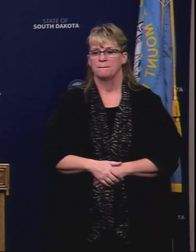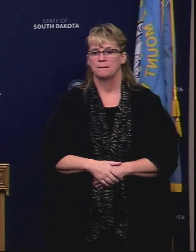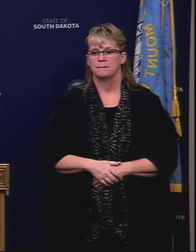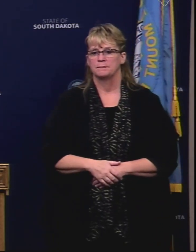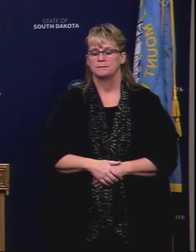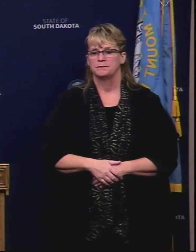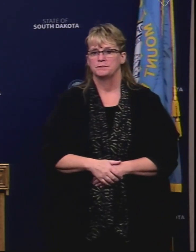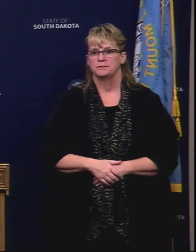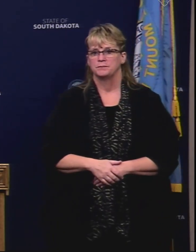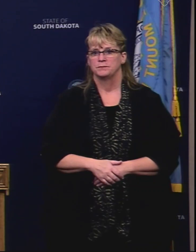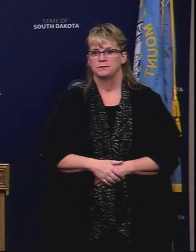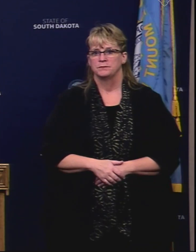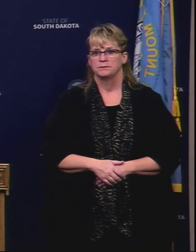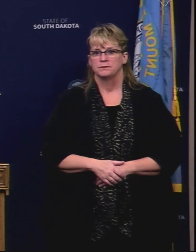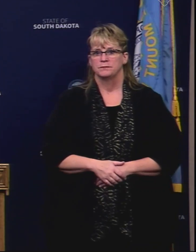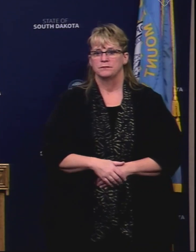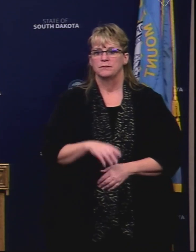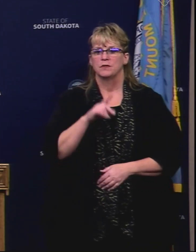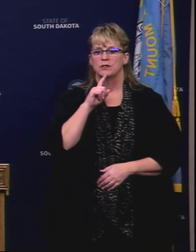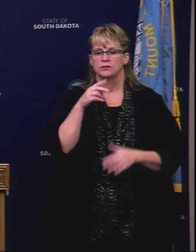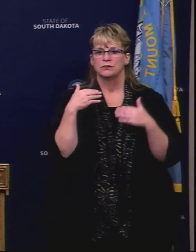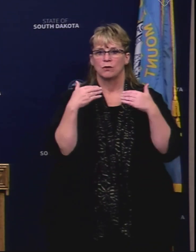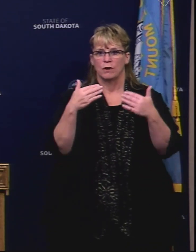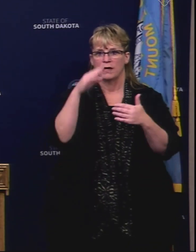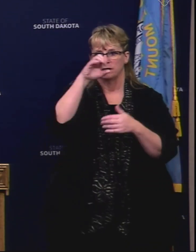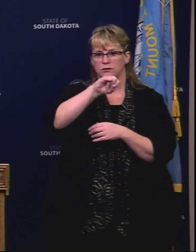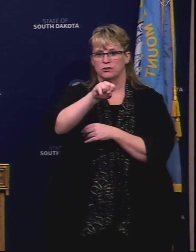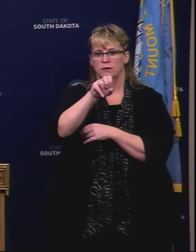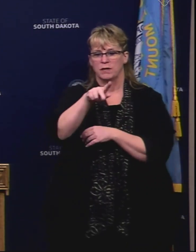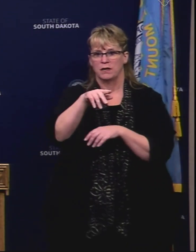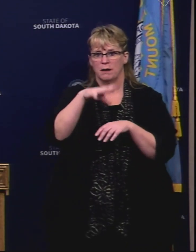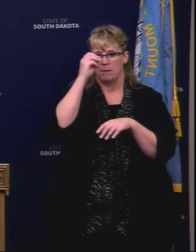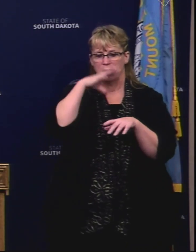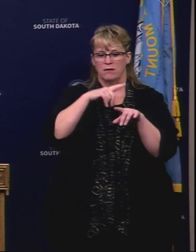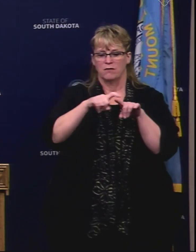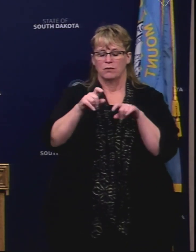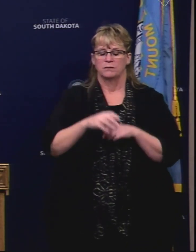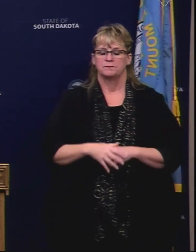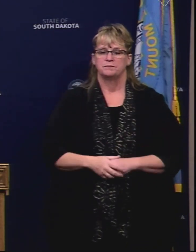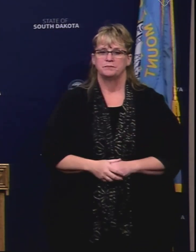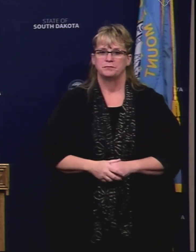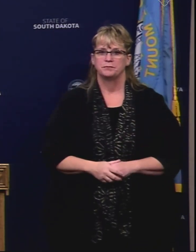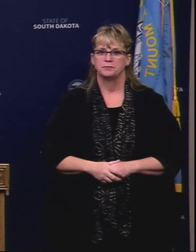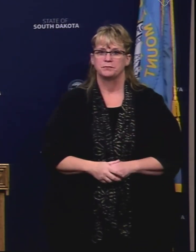at News Radio. Sure, go ahead, JP. Thank you.